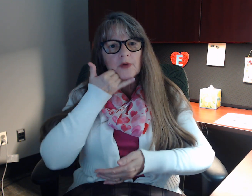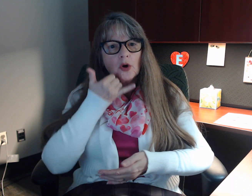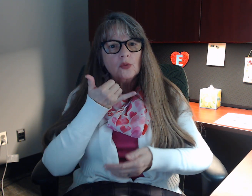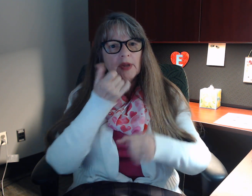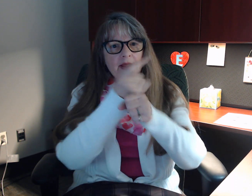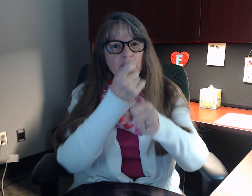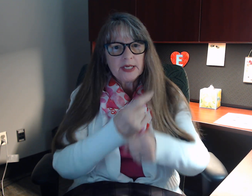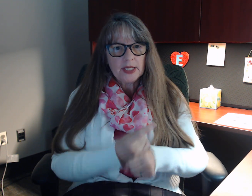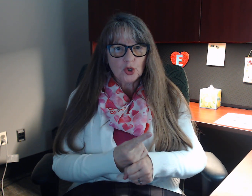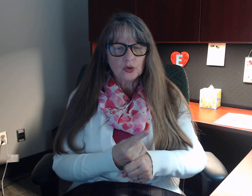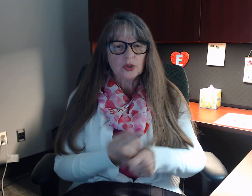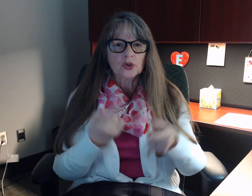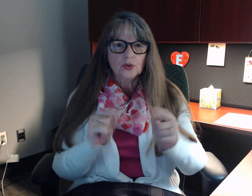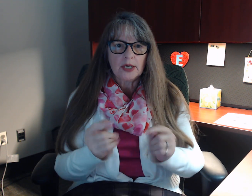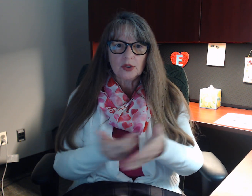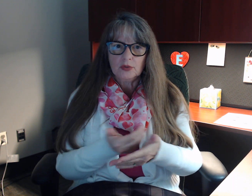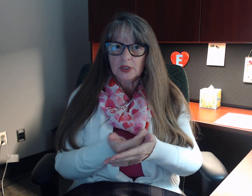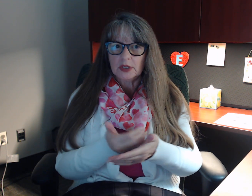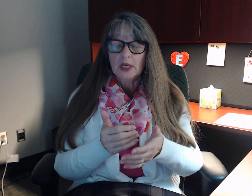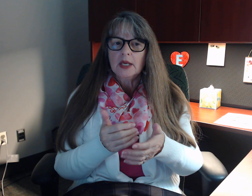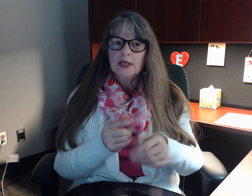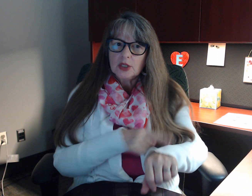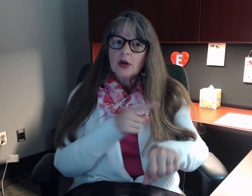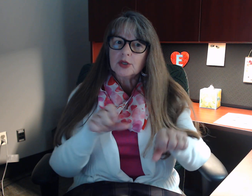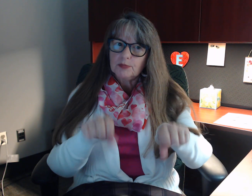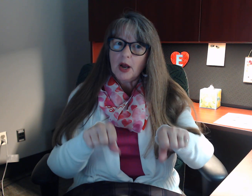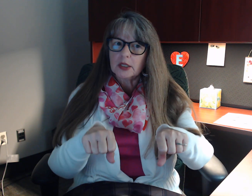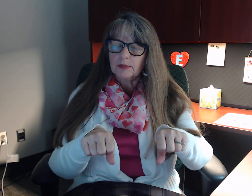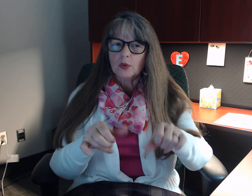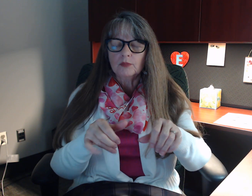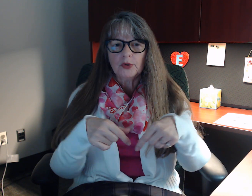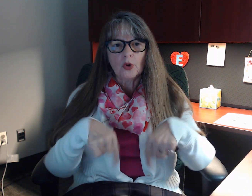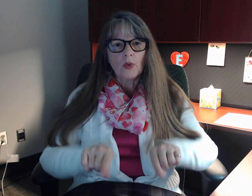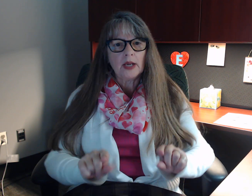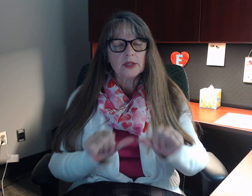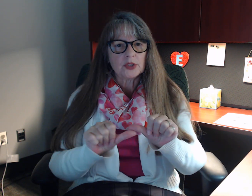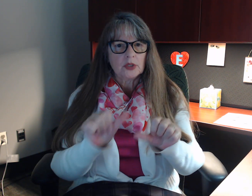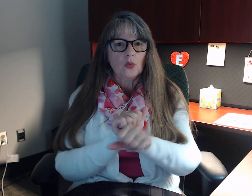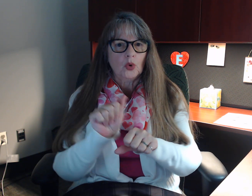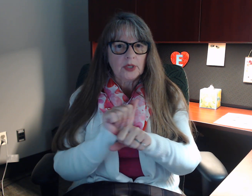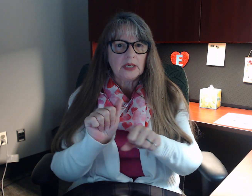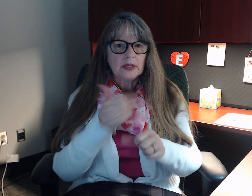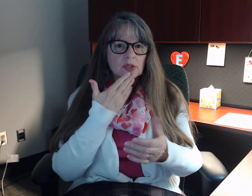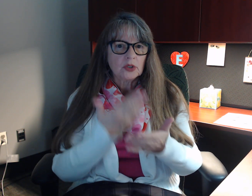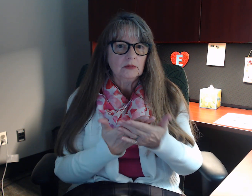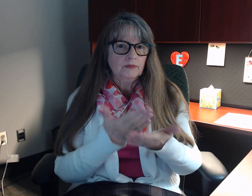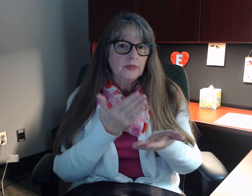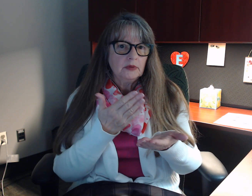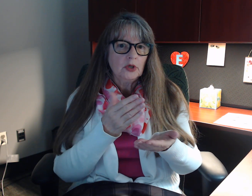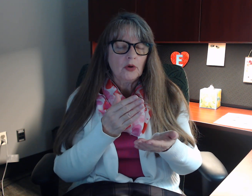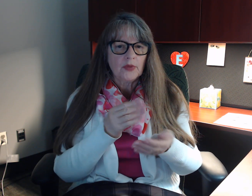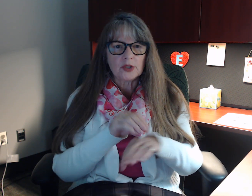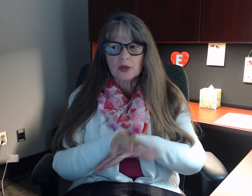phone every year, to try to use it as long as possible, while it's still working. That's that's good